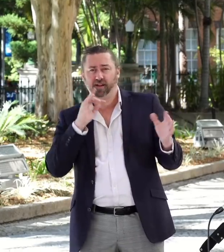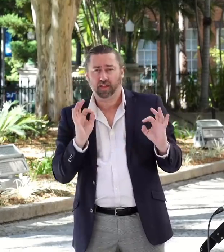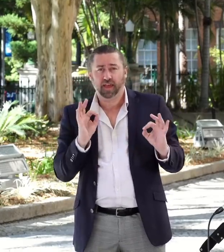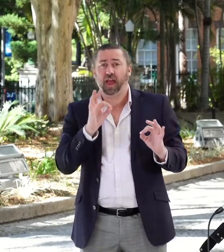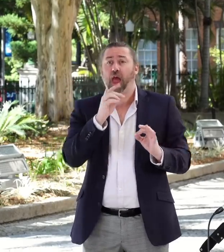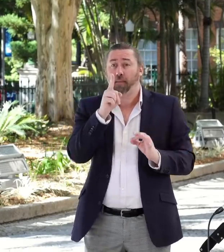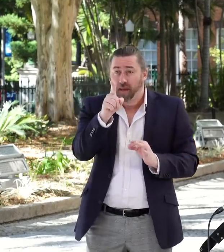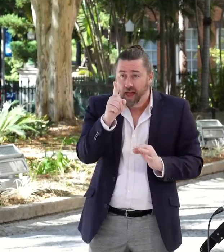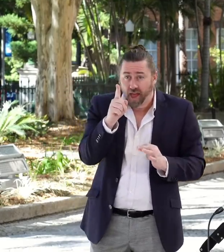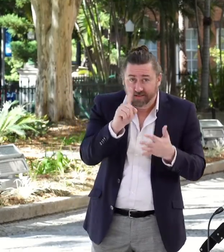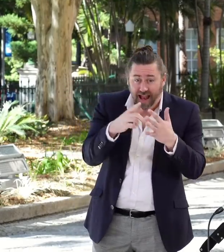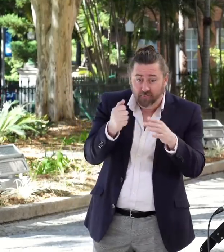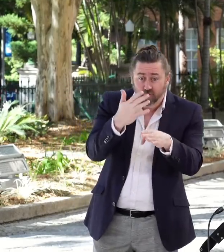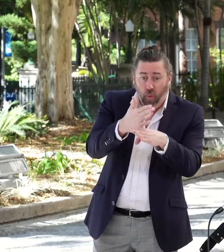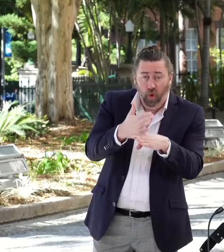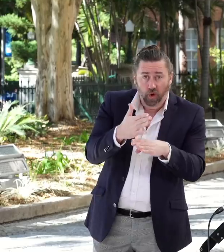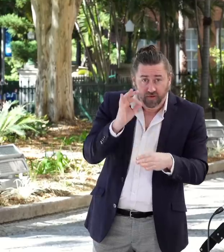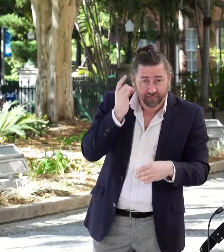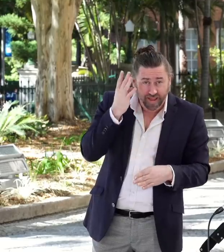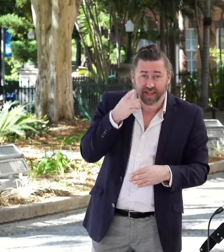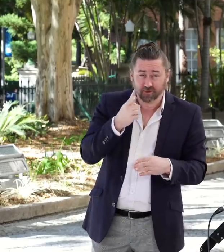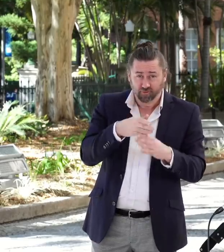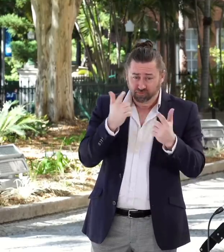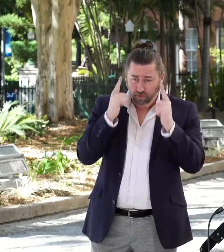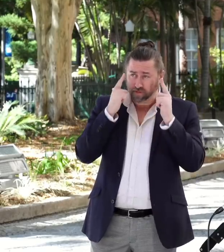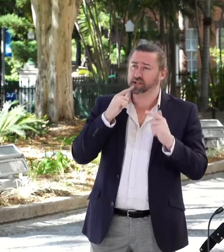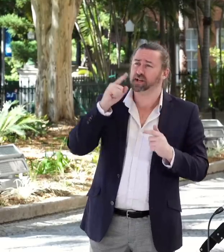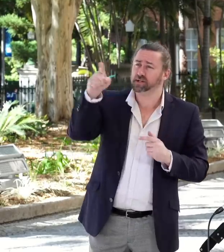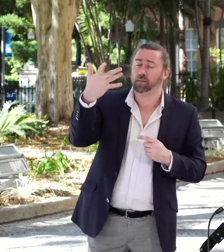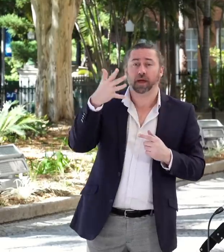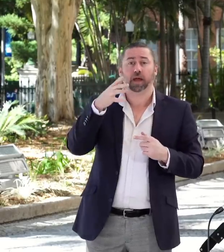can do her job, including being able to connect into National Cabinet.